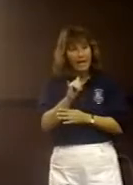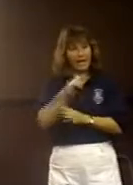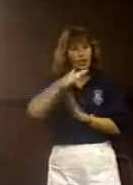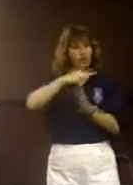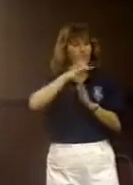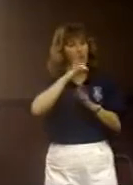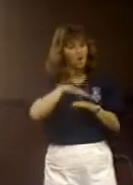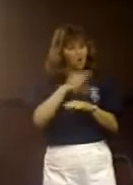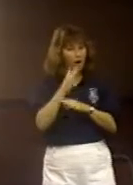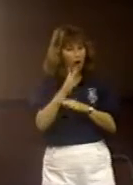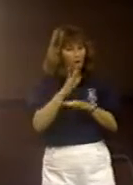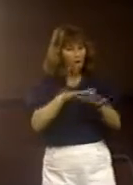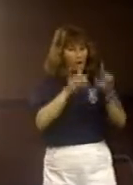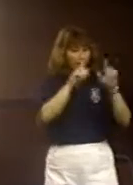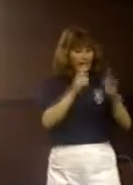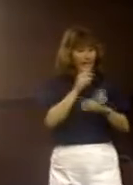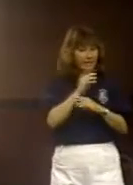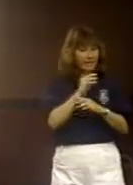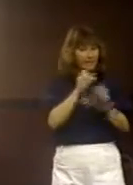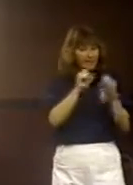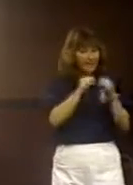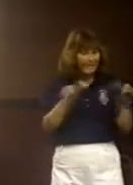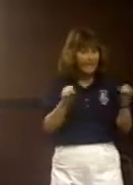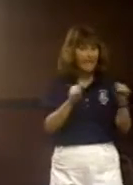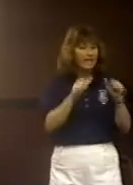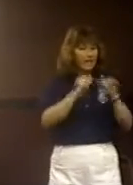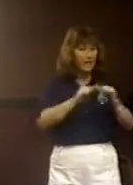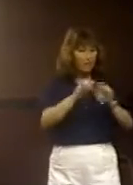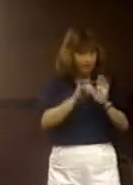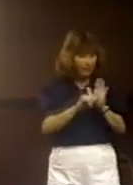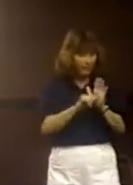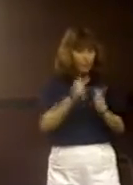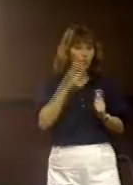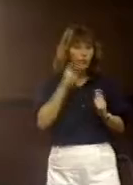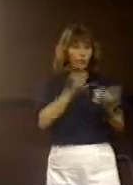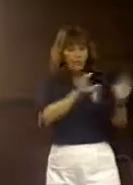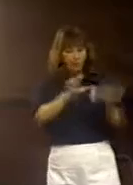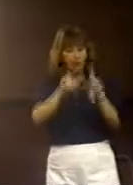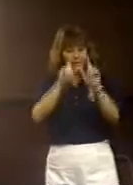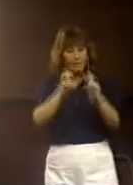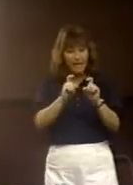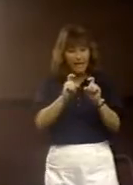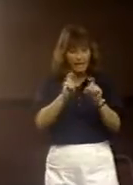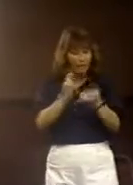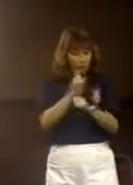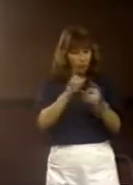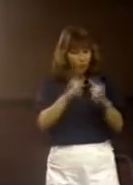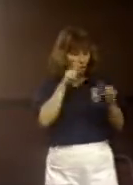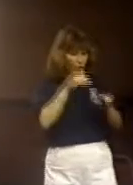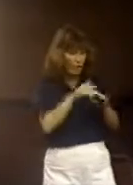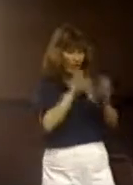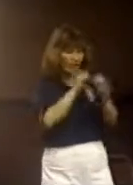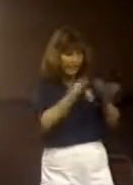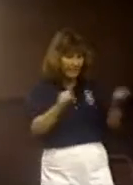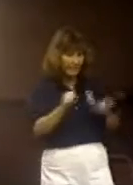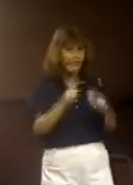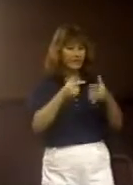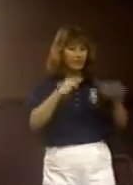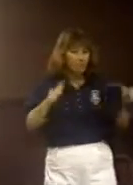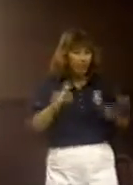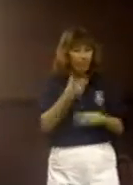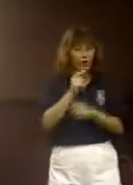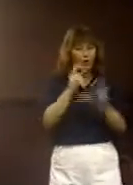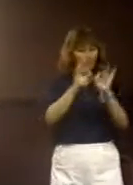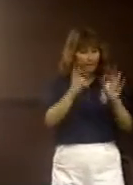topped off on the test of syntactic ability, which is a very common test used to look at the syntax, the grammar,